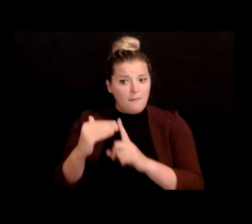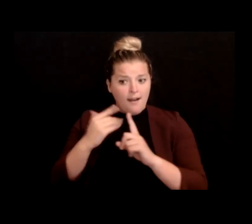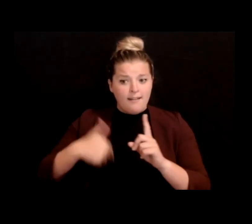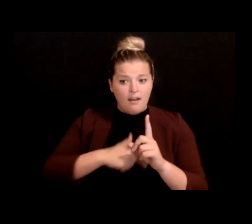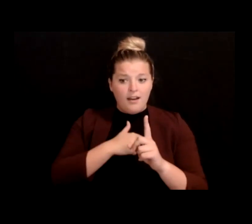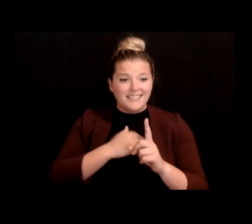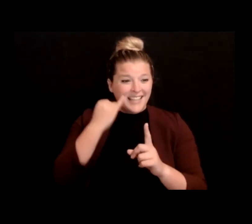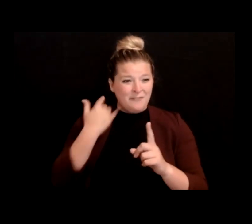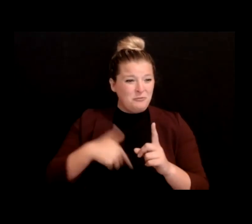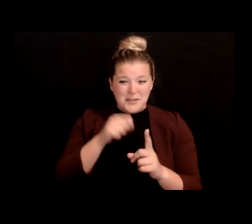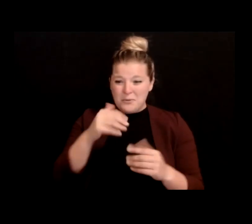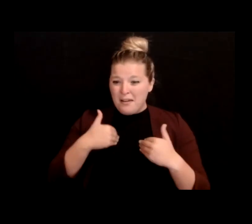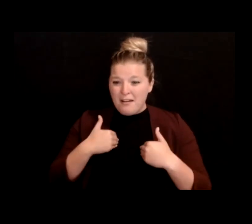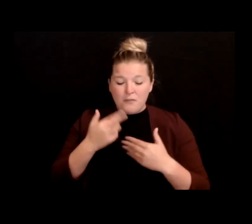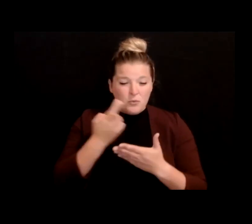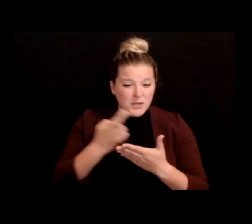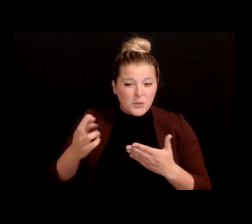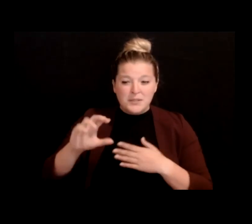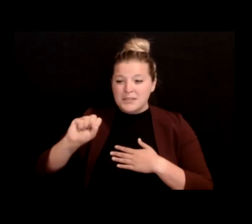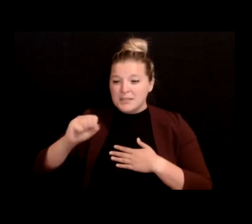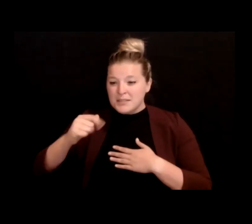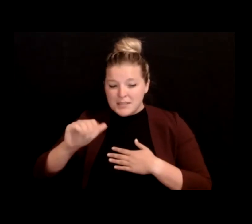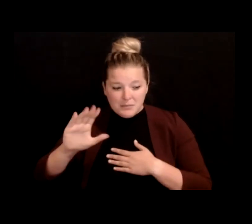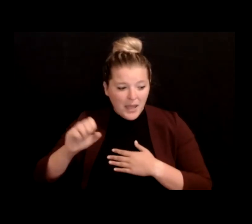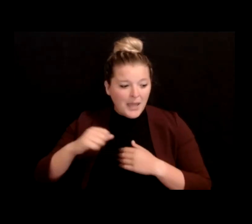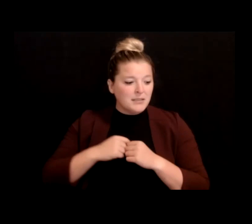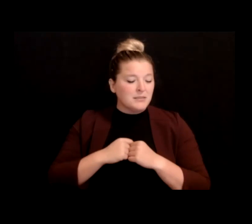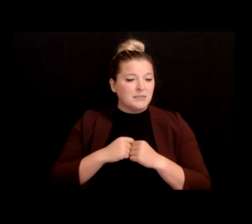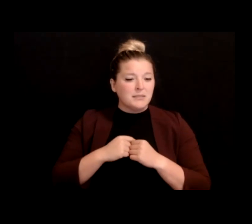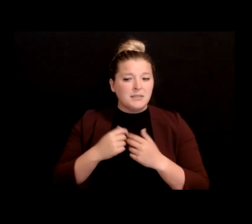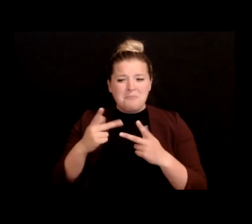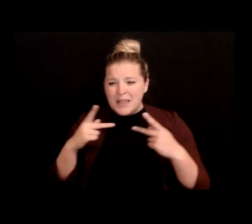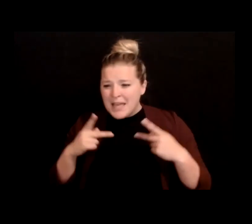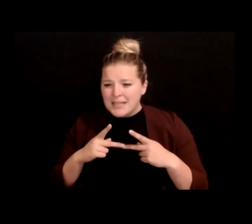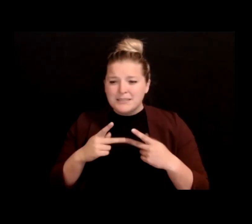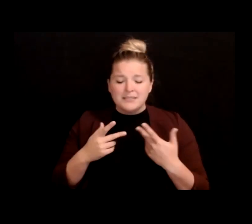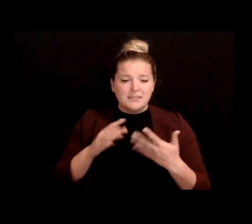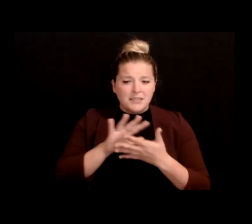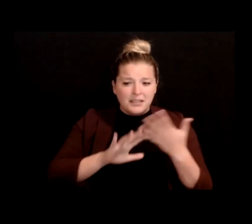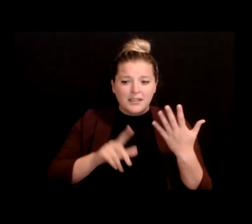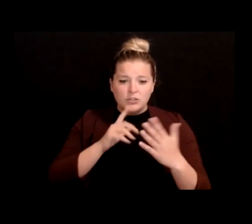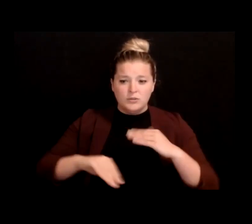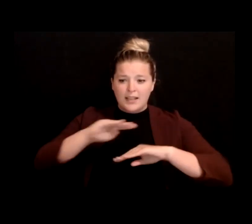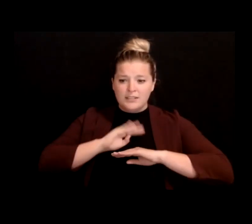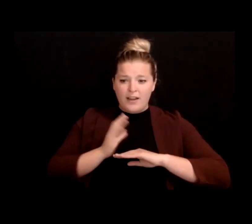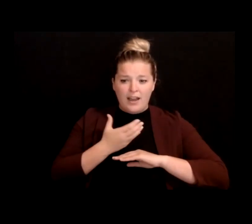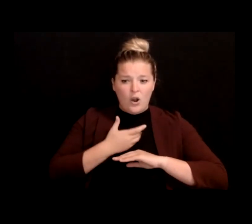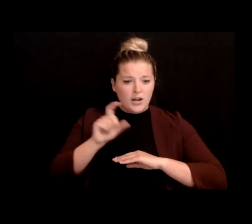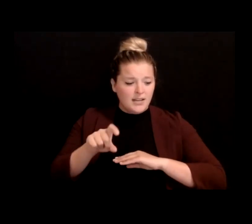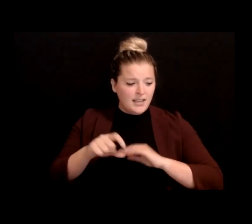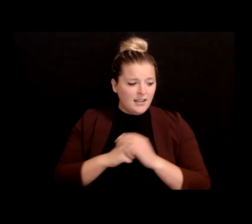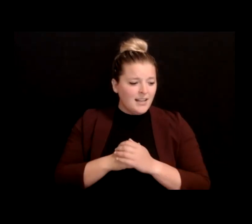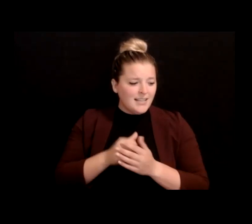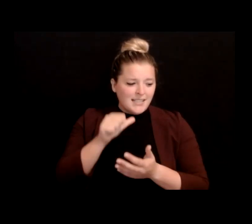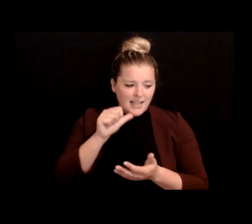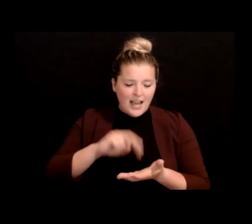the resources, space, or the structure or the support to meet our needs, that is not a reflection of our